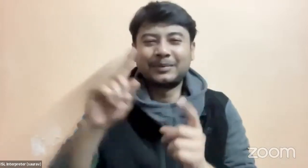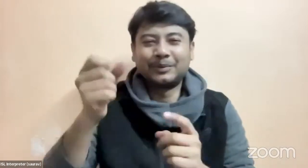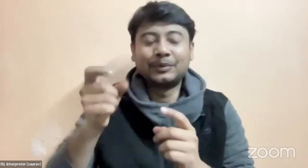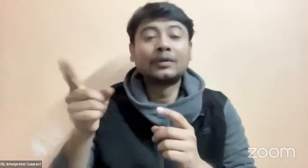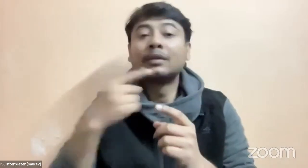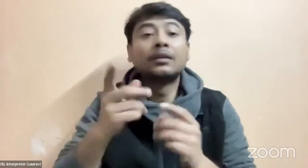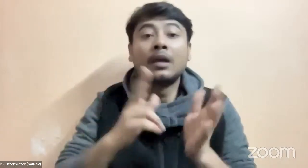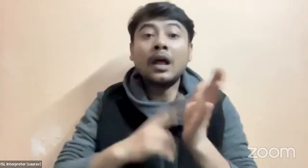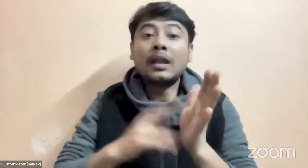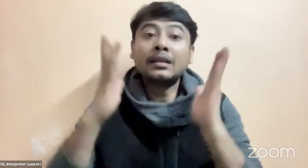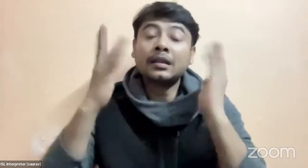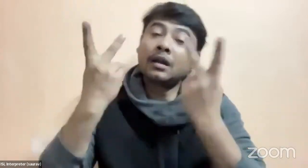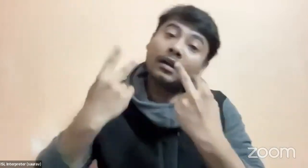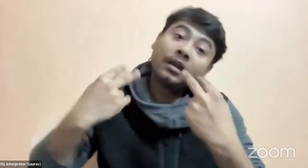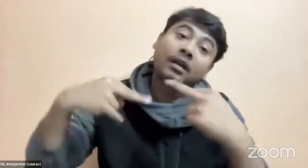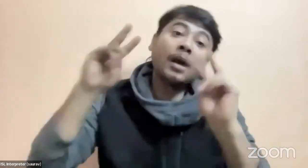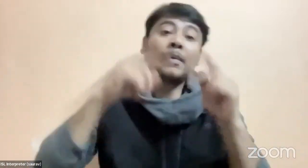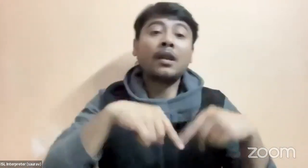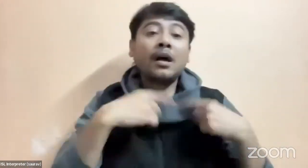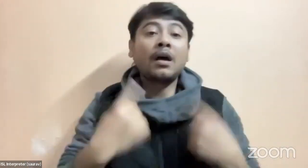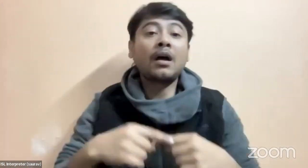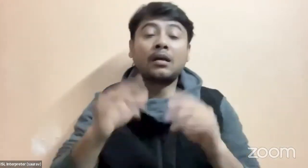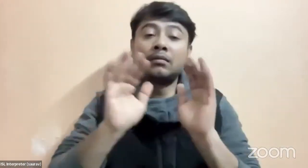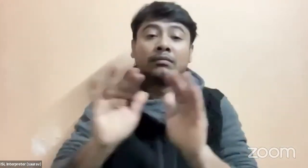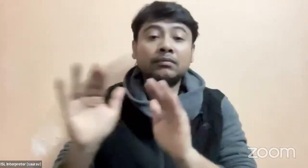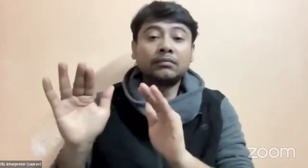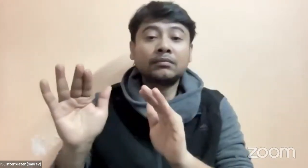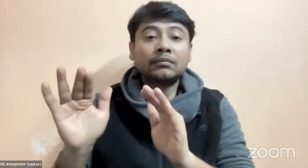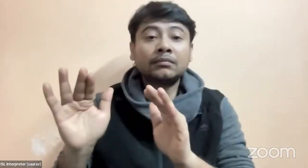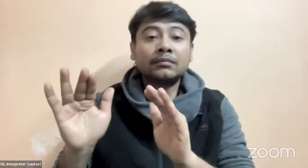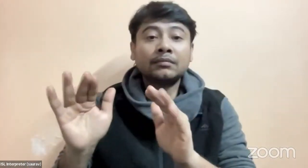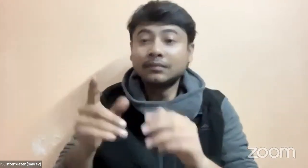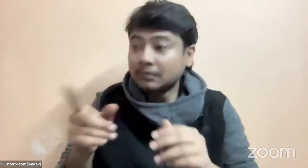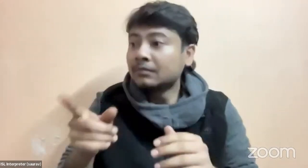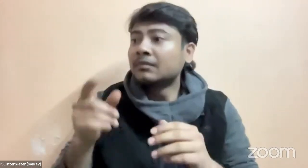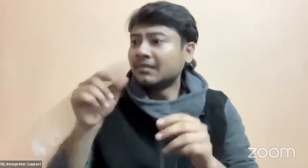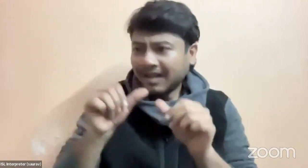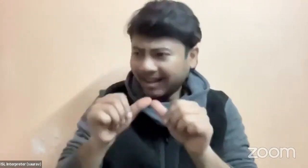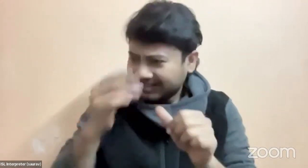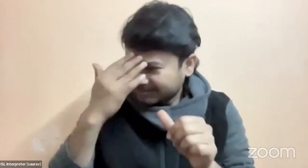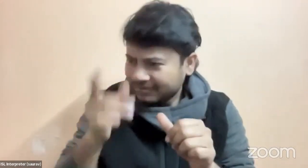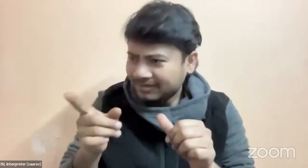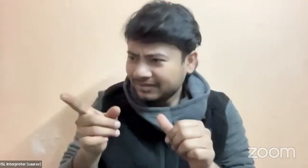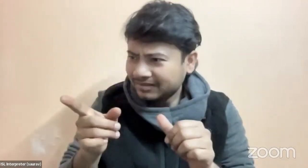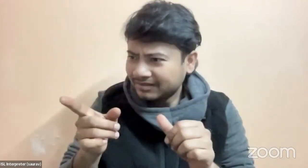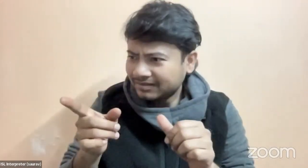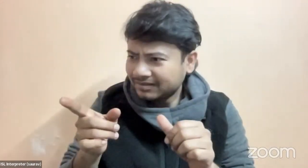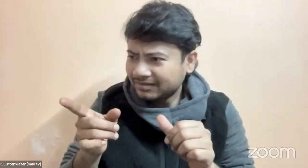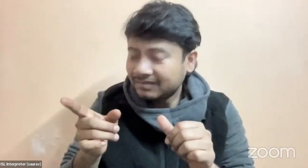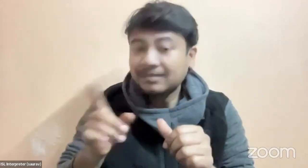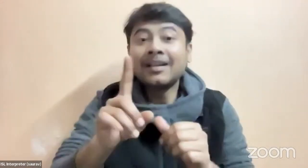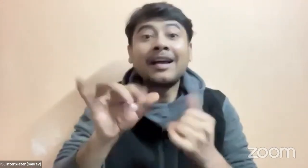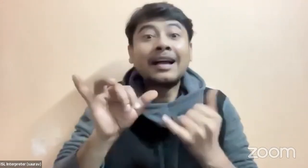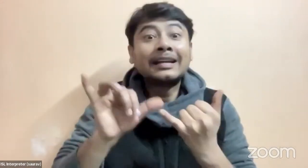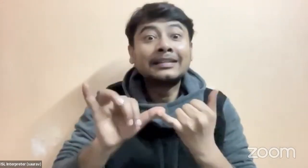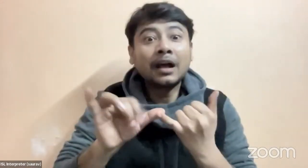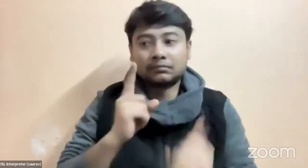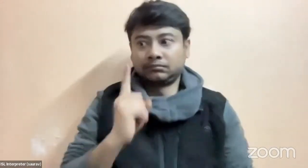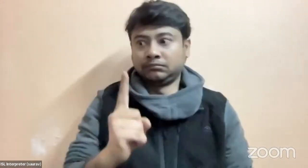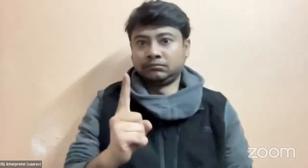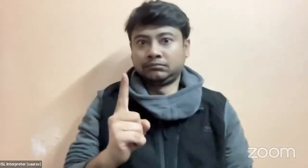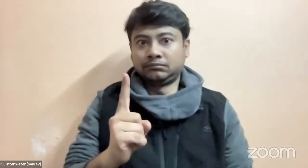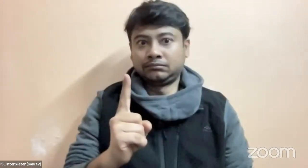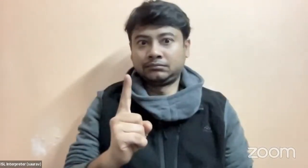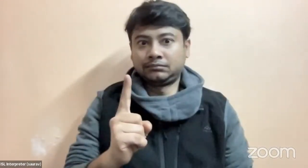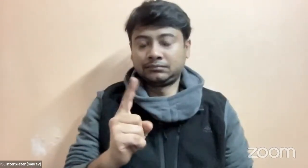He's superly merciful. He's saying, you don't know answer, don't worry. Krishna is not allowing you cheating. Lord Chaitanya